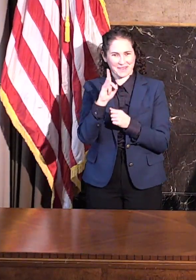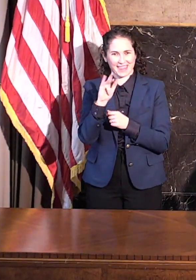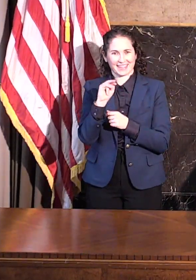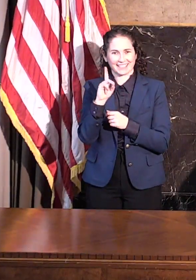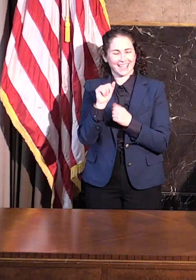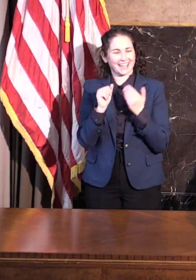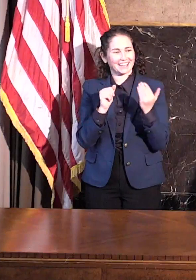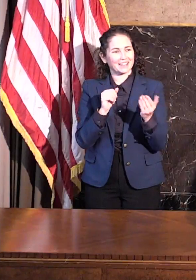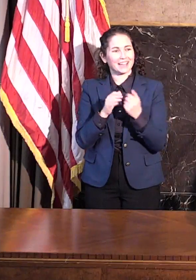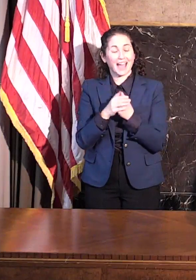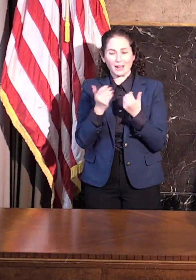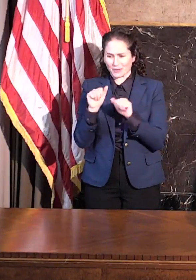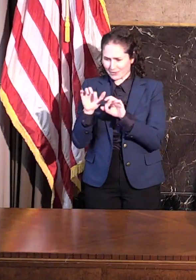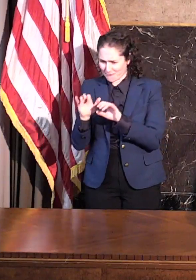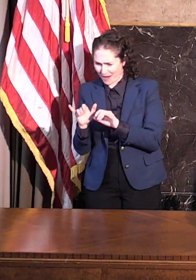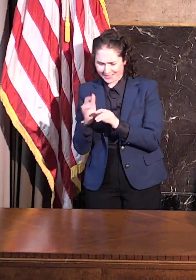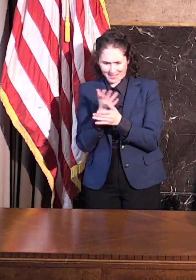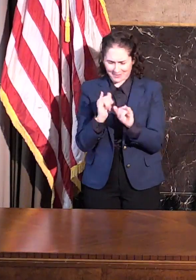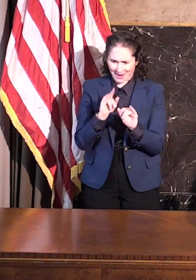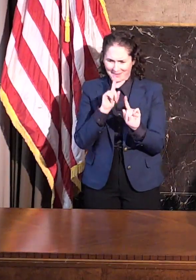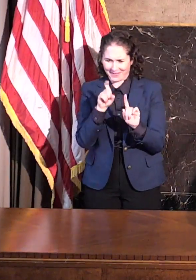this, I've